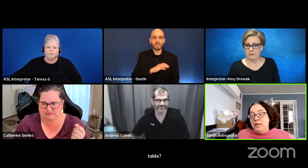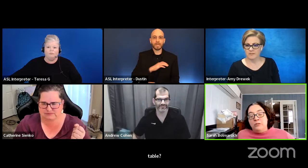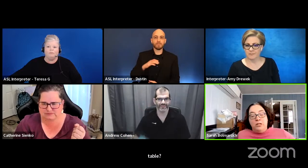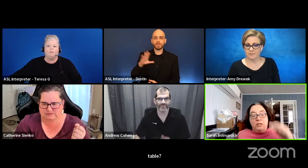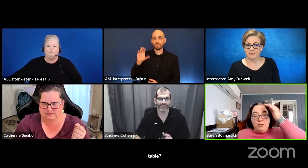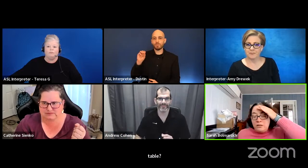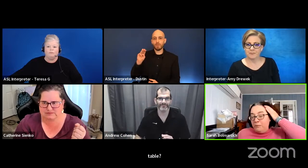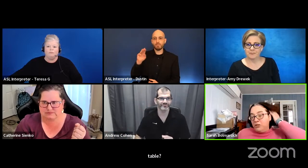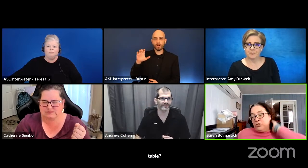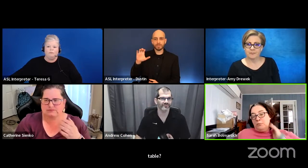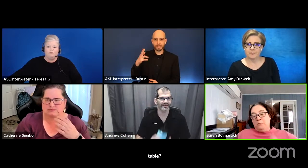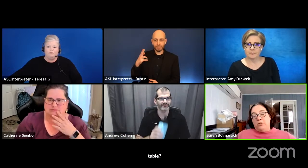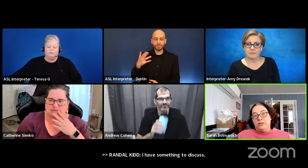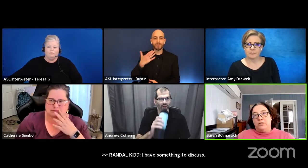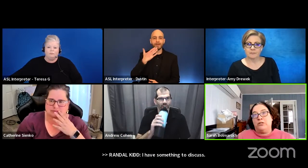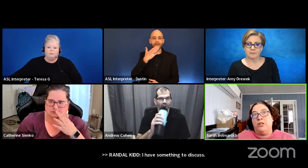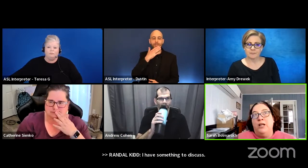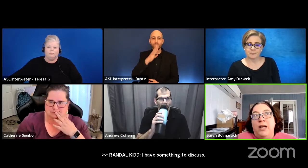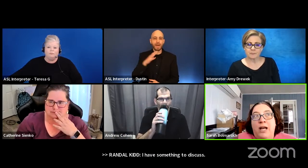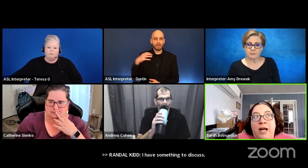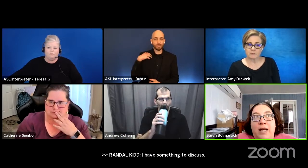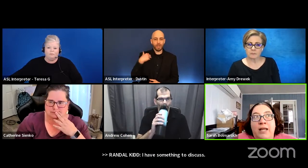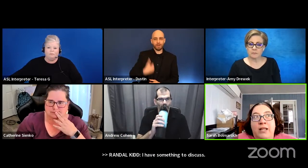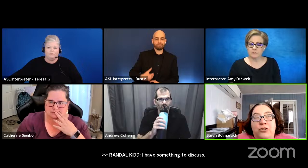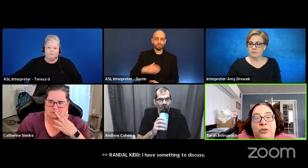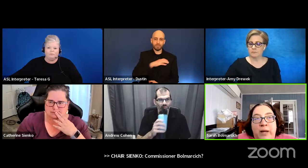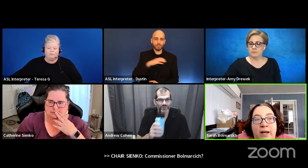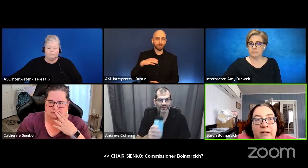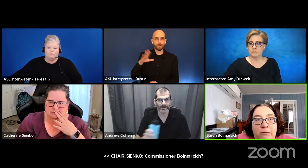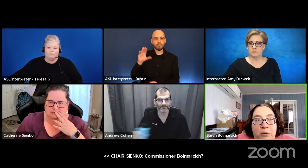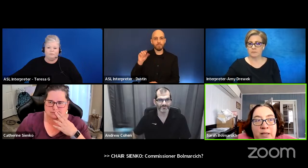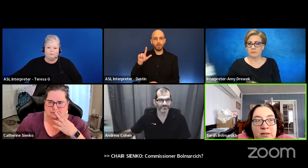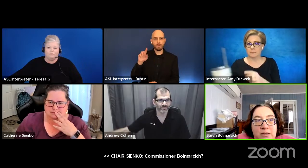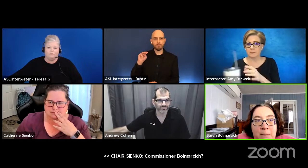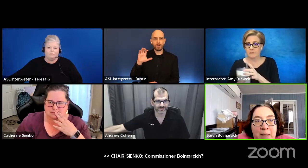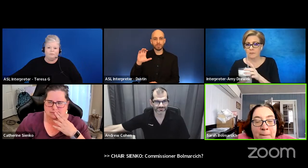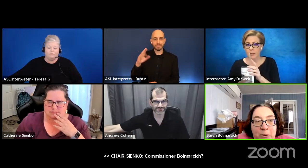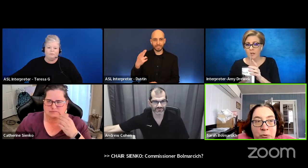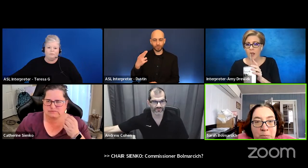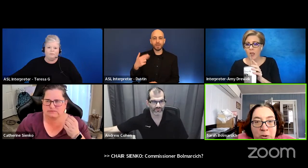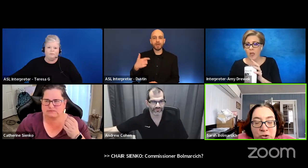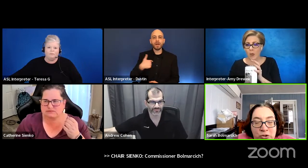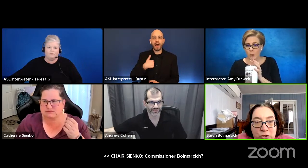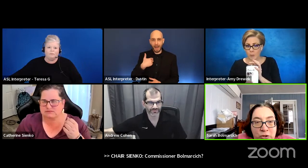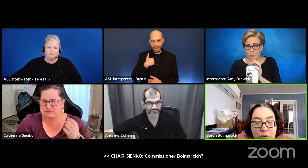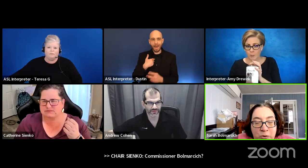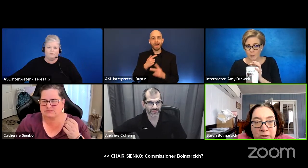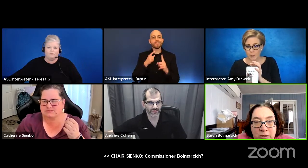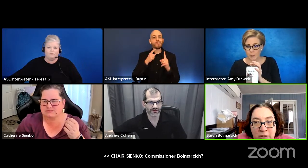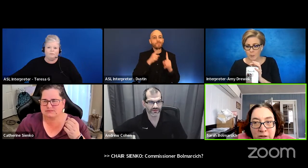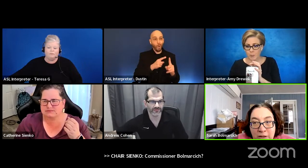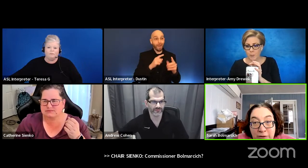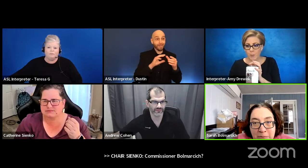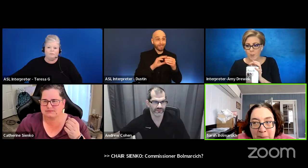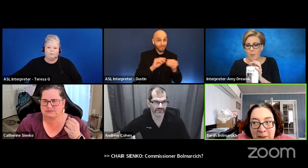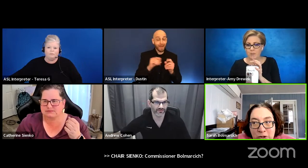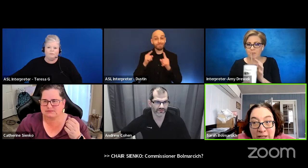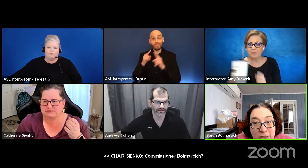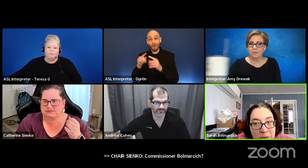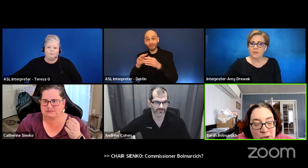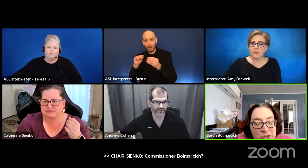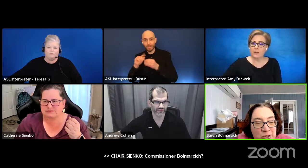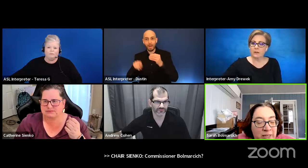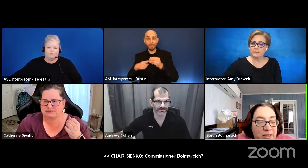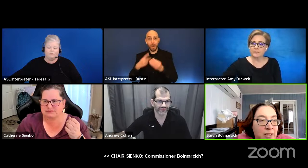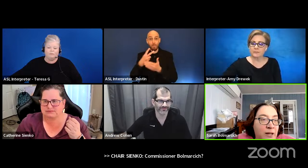Thank you, Madam Chair. This is Commissioner Bomarsich. I do have points about both motions on the floor, if I'm keeping